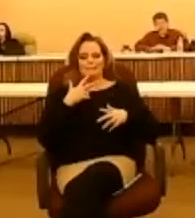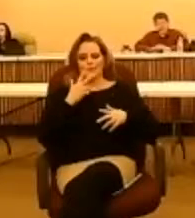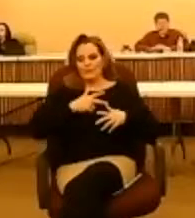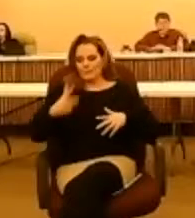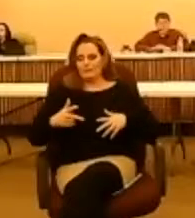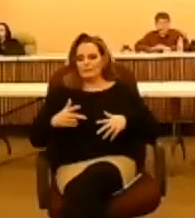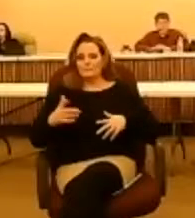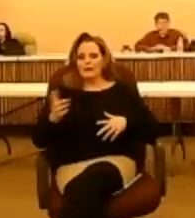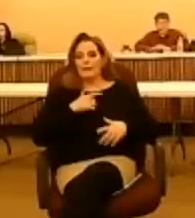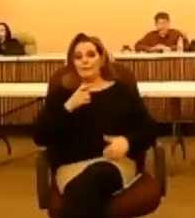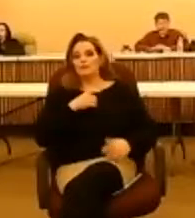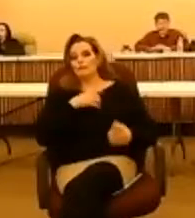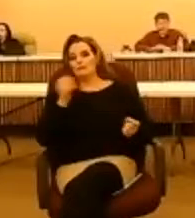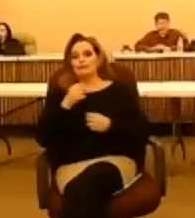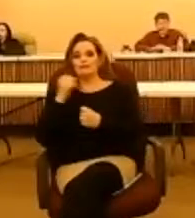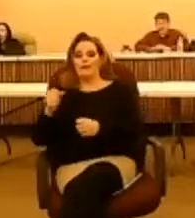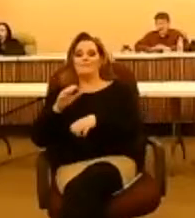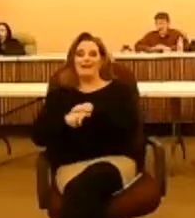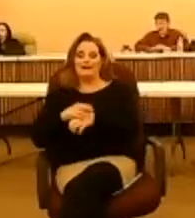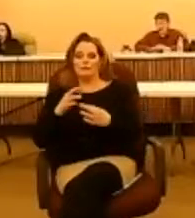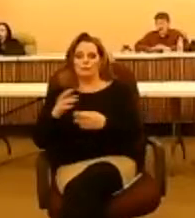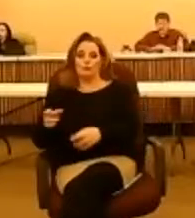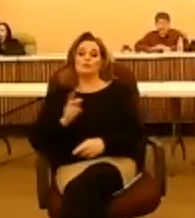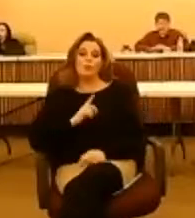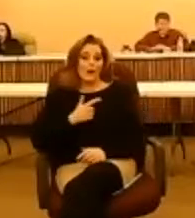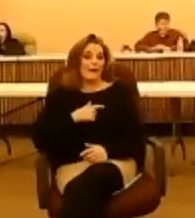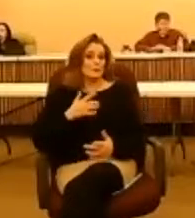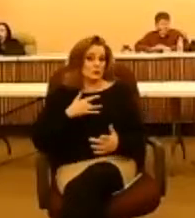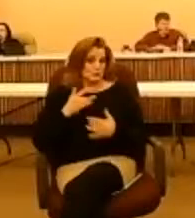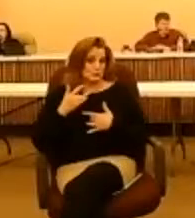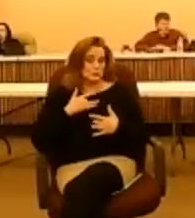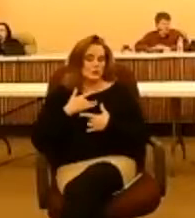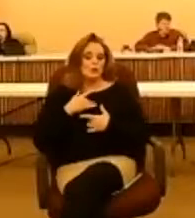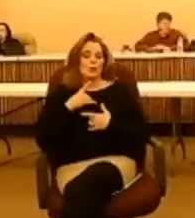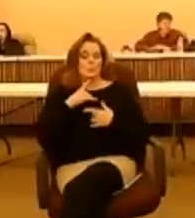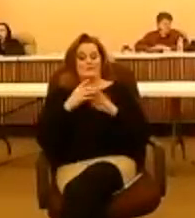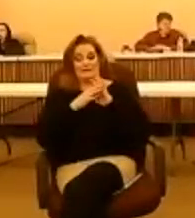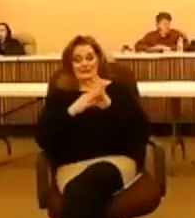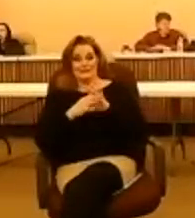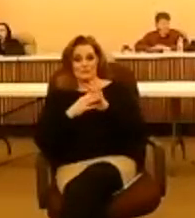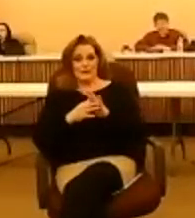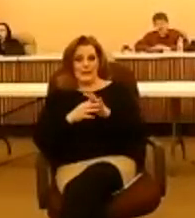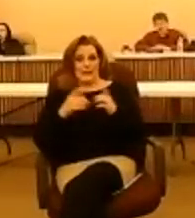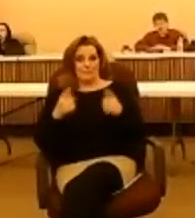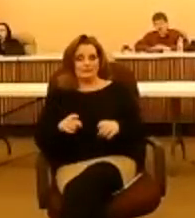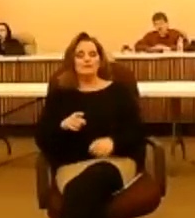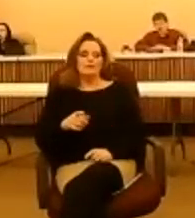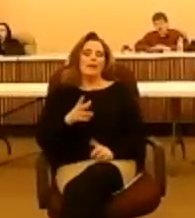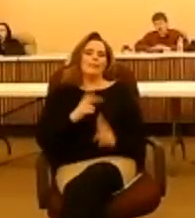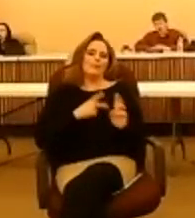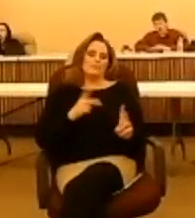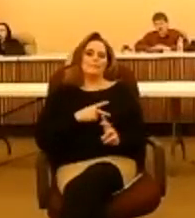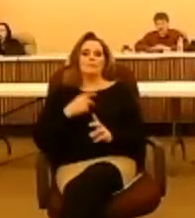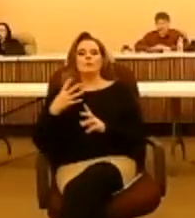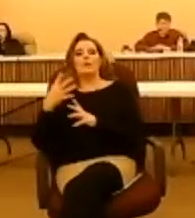and then go where you're going from there. And so our fear was if that connection was made, there'd be people who go out to Erie